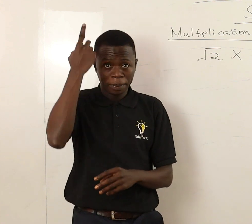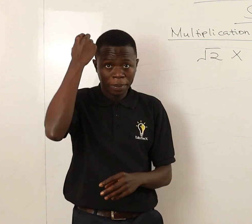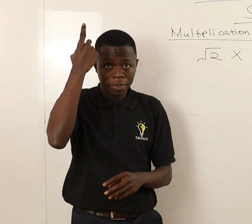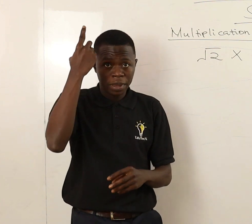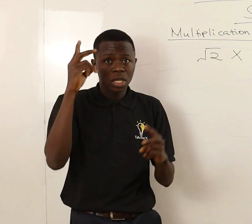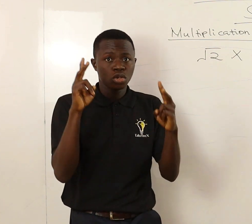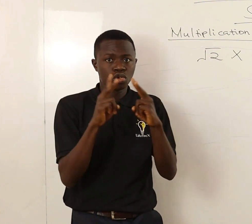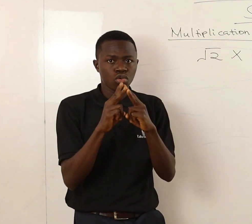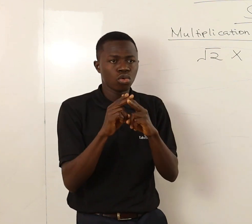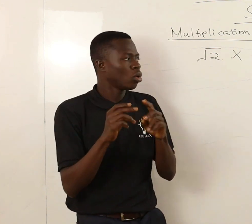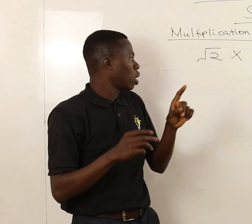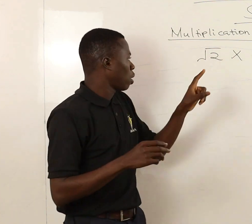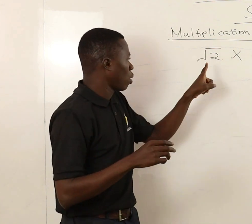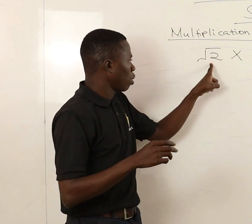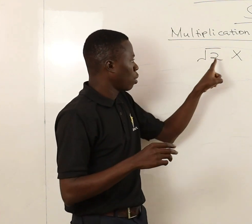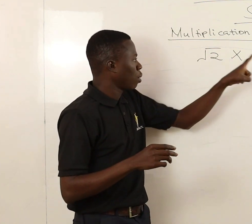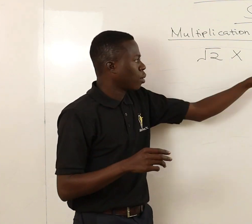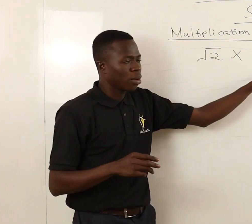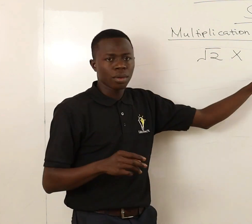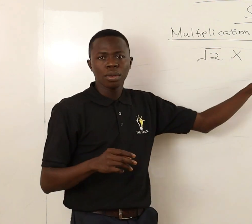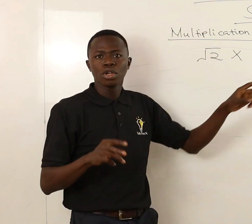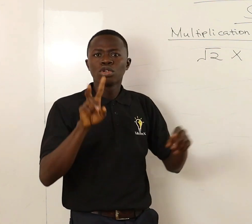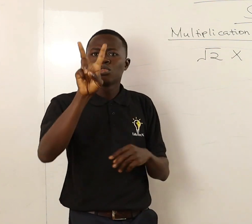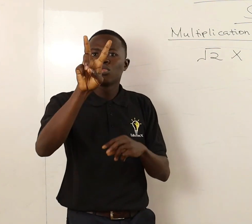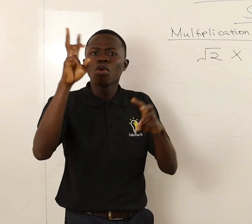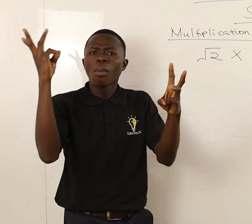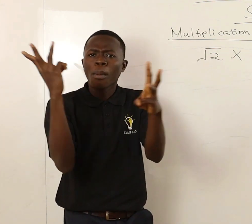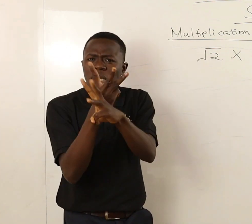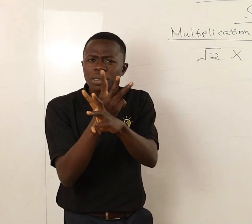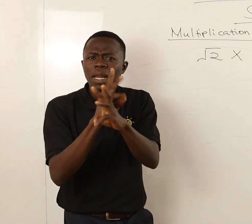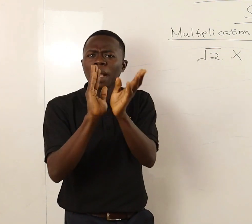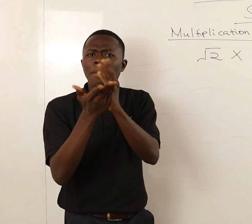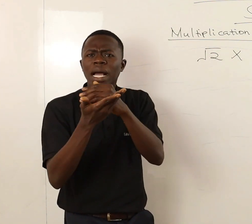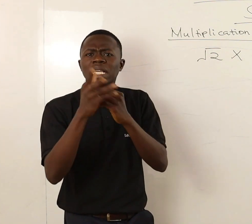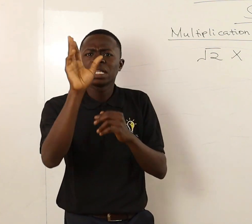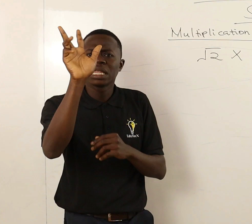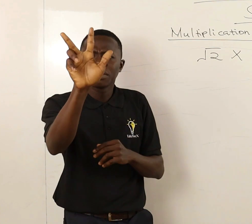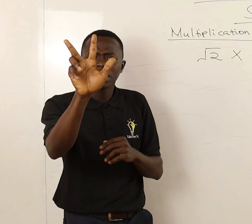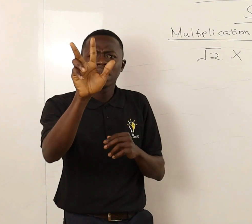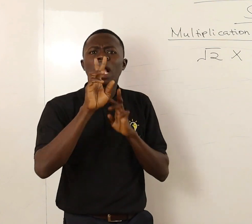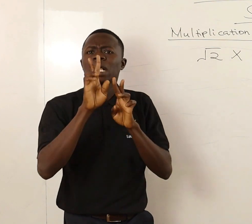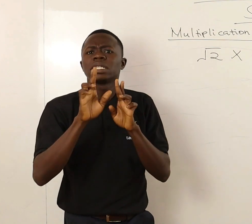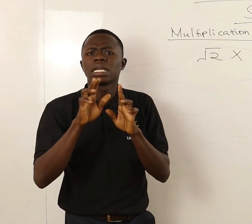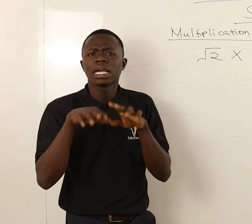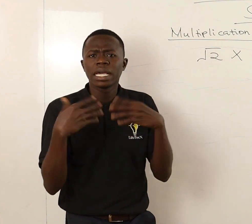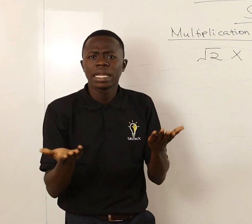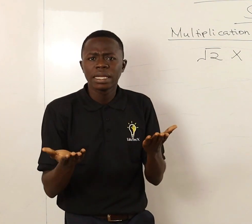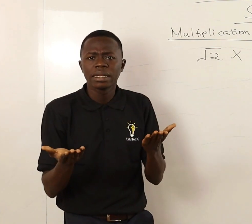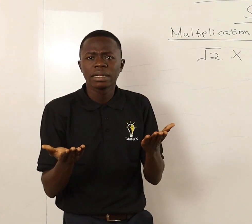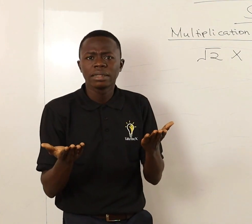it means that we can multiply 2 by 3 and our answer will be 6. So we